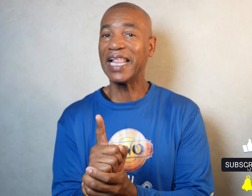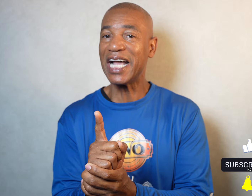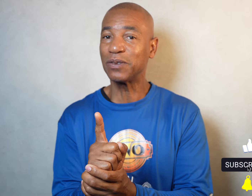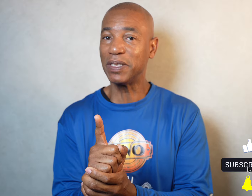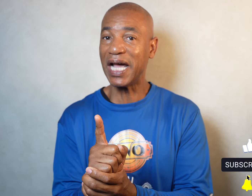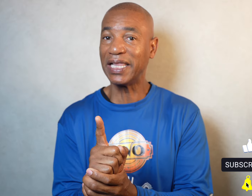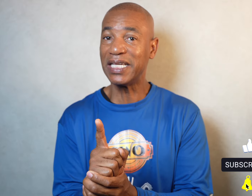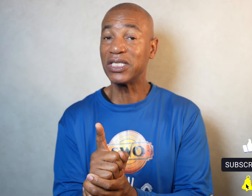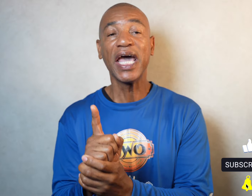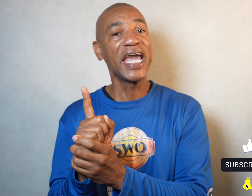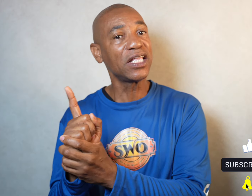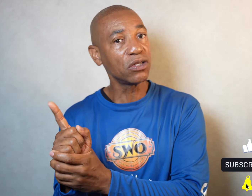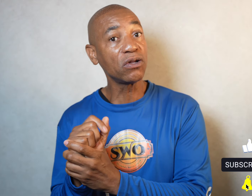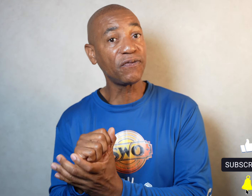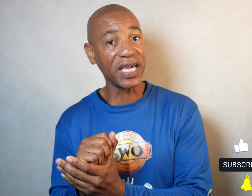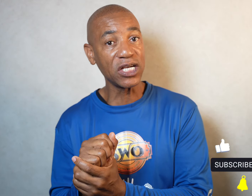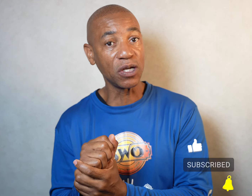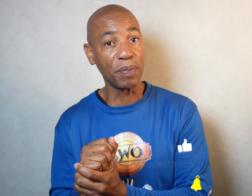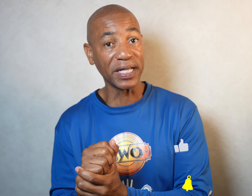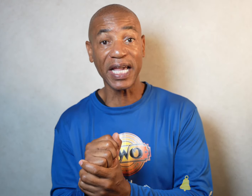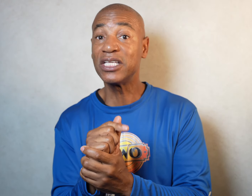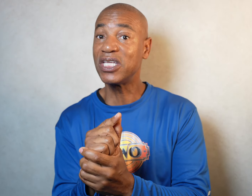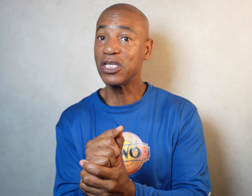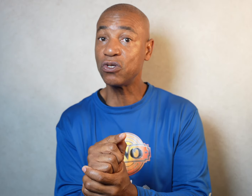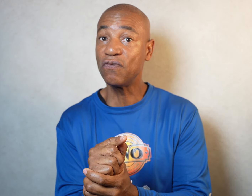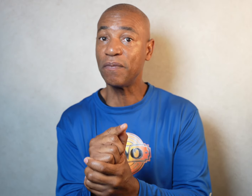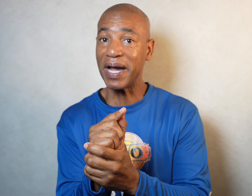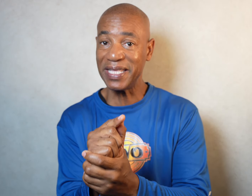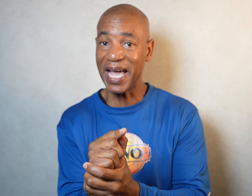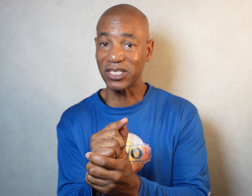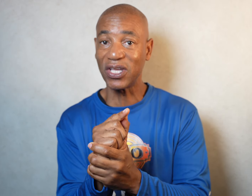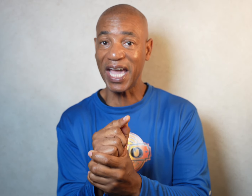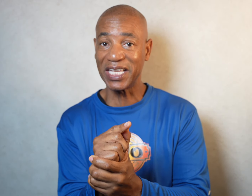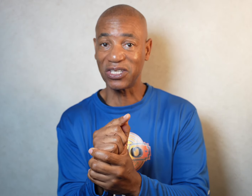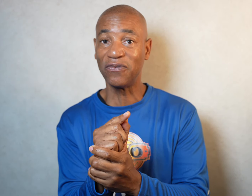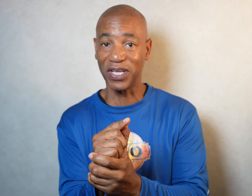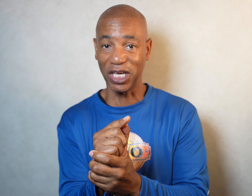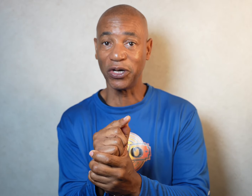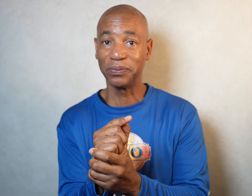last but not least, hit the notification button and stay tuned for my next ASL video.